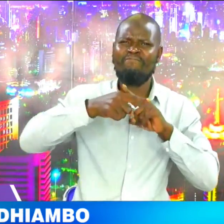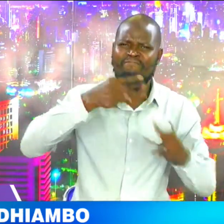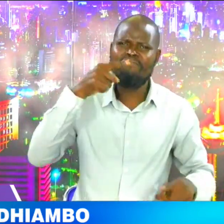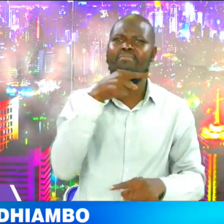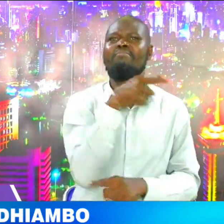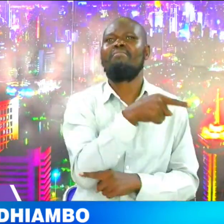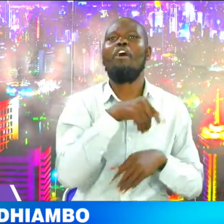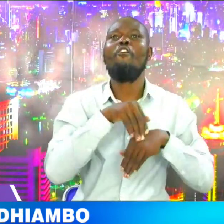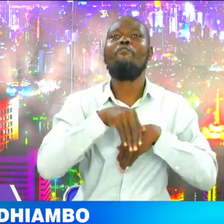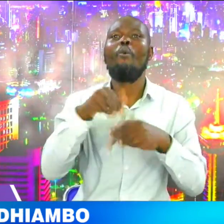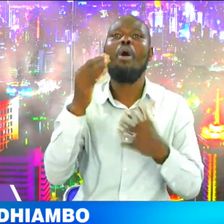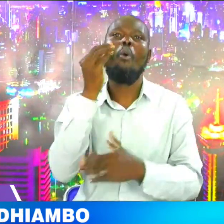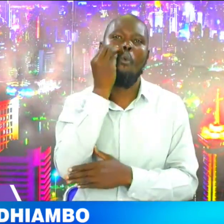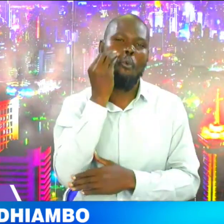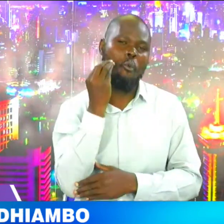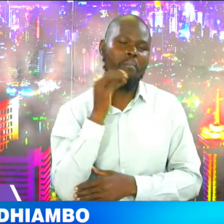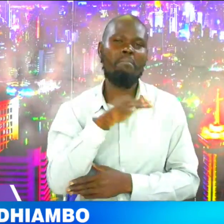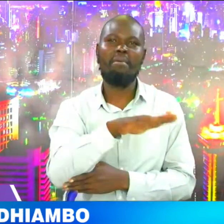by the end of this year.